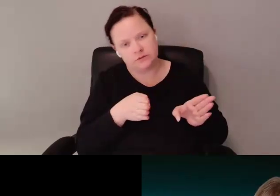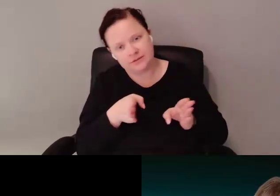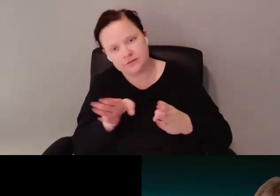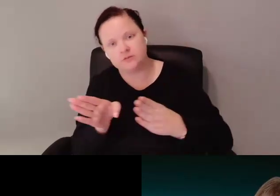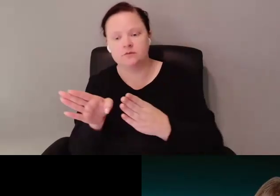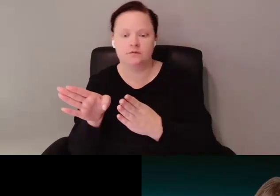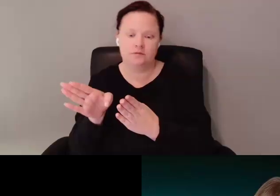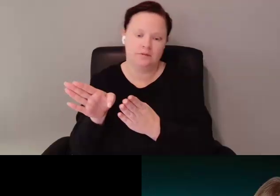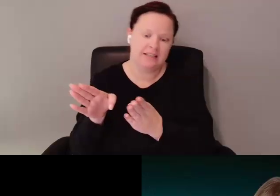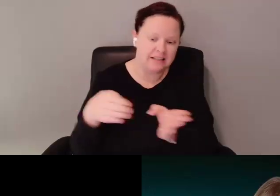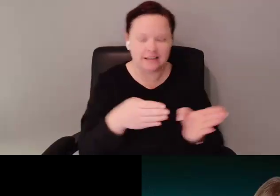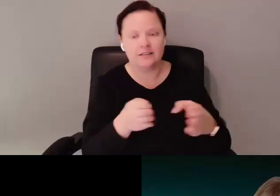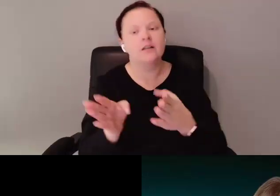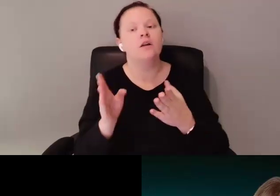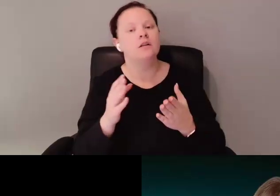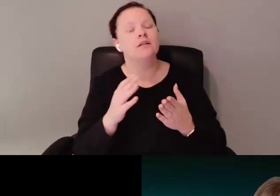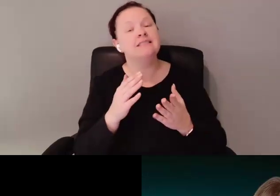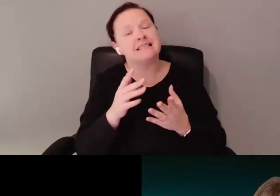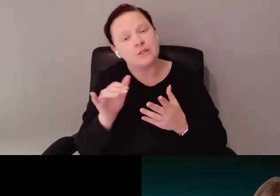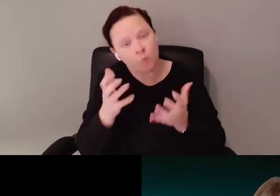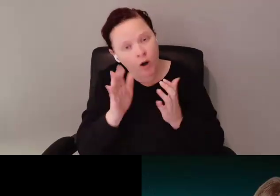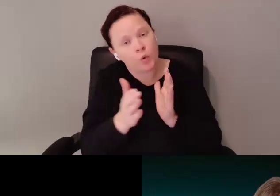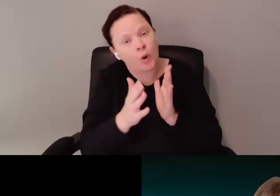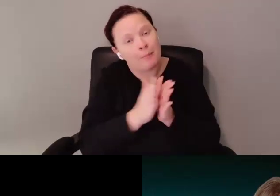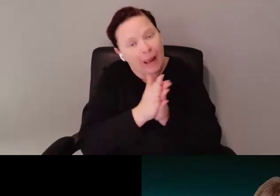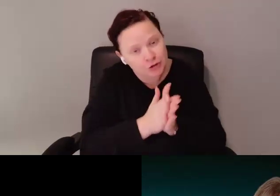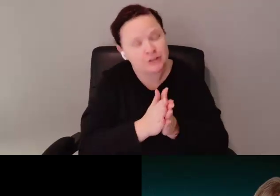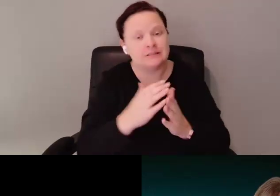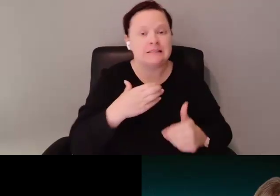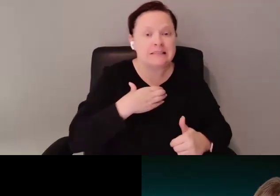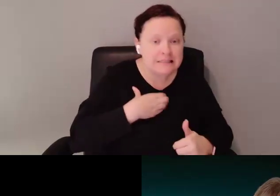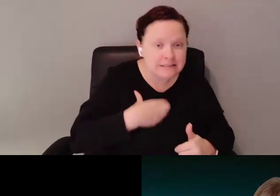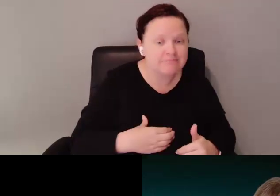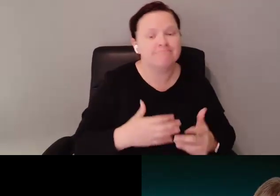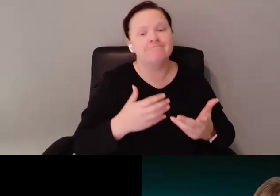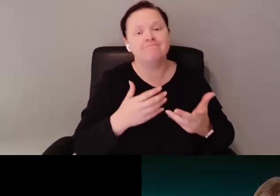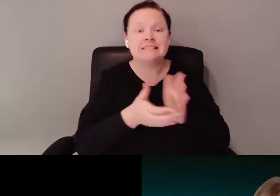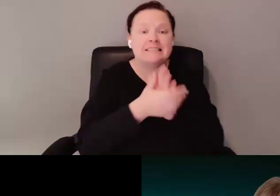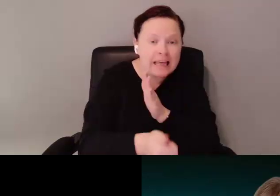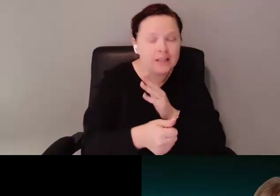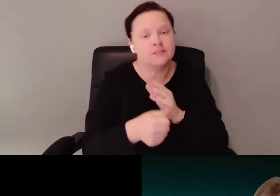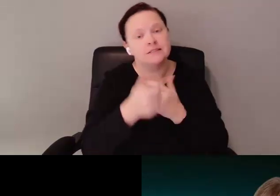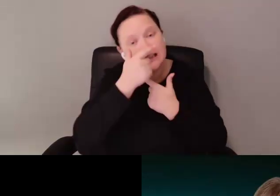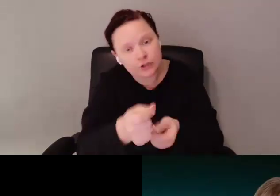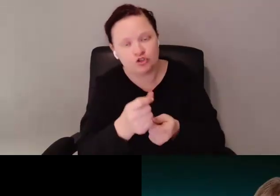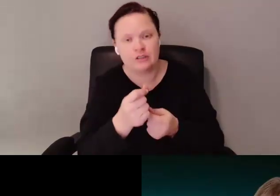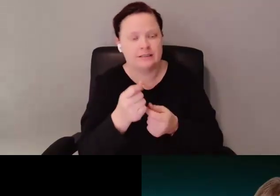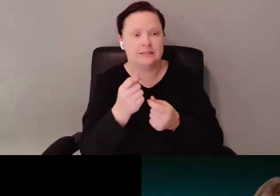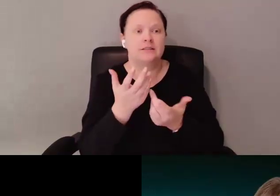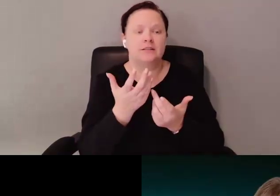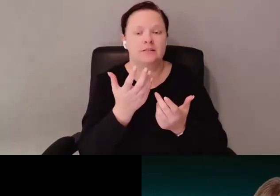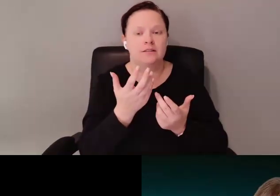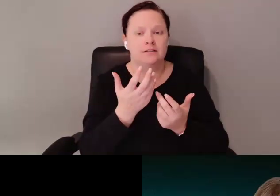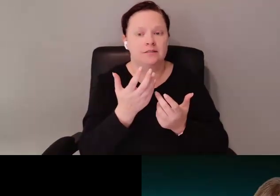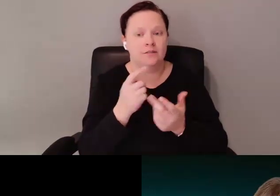that's also your passions, skills, and interests that aligns with those. It's been